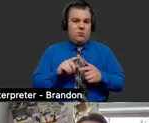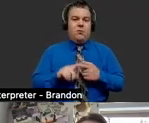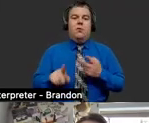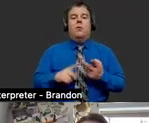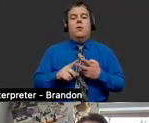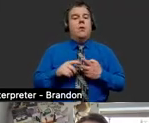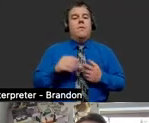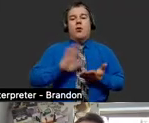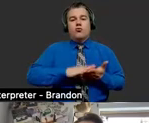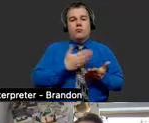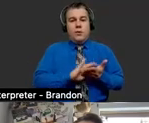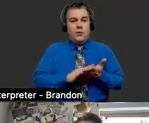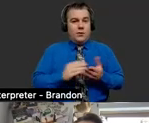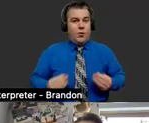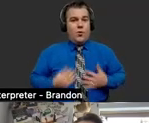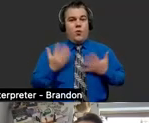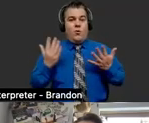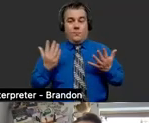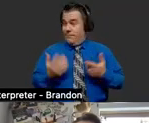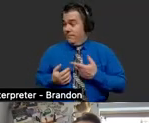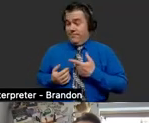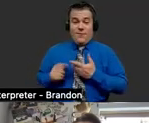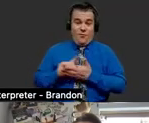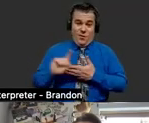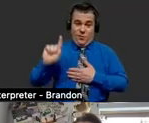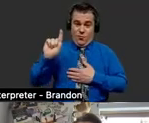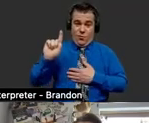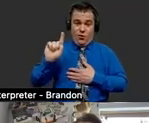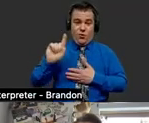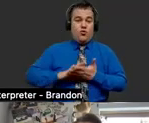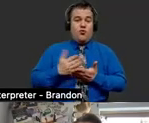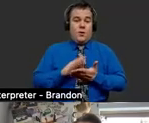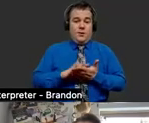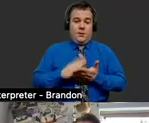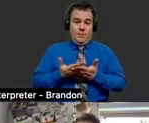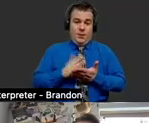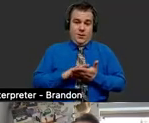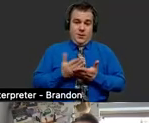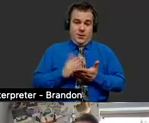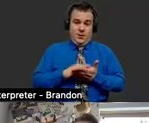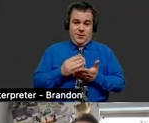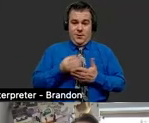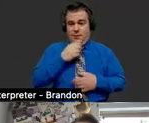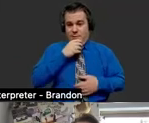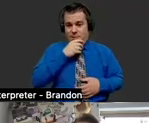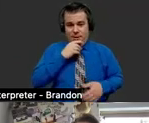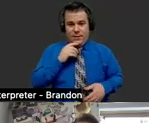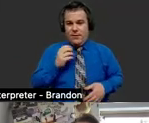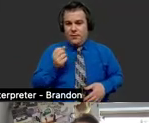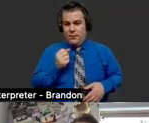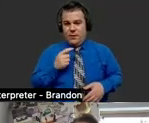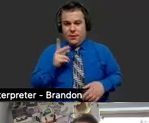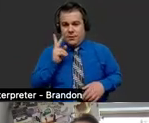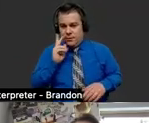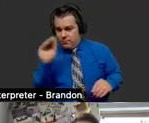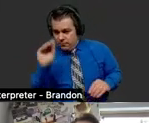recipe inspirations. So this is week 1's recipes. And hold on, let me move this because I can't quite see it.